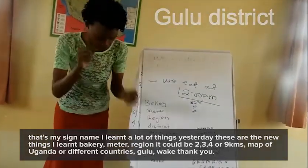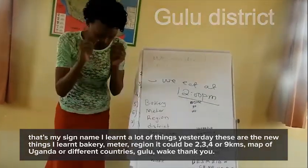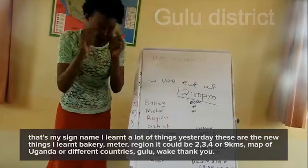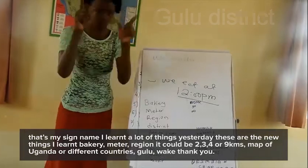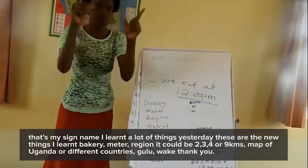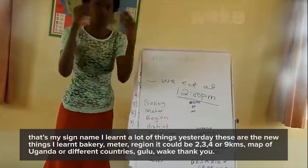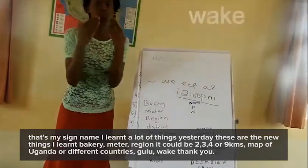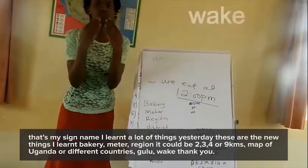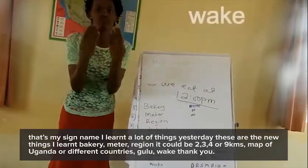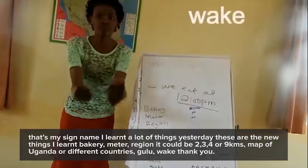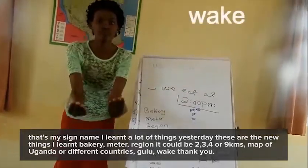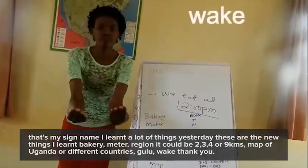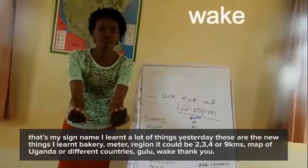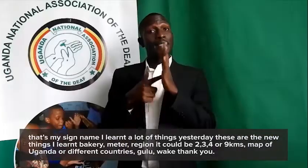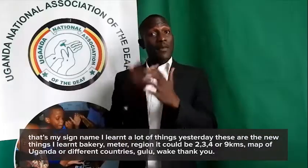wake. Thank you.